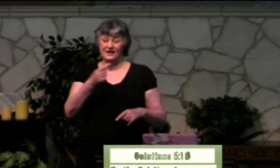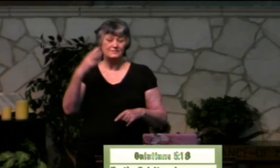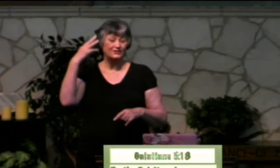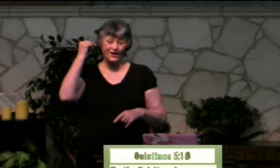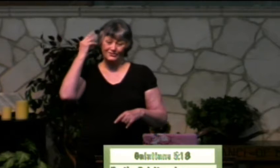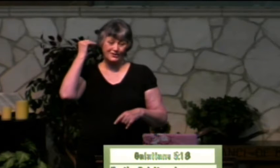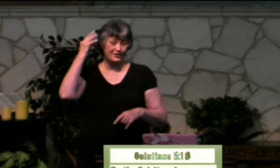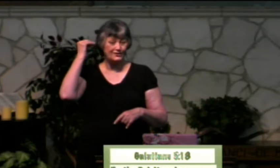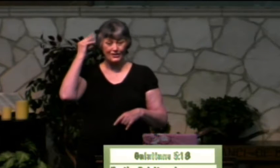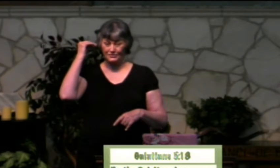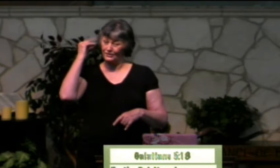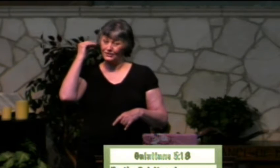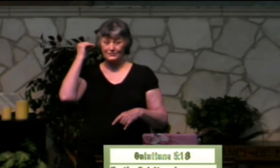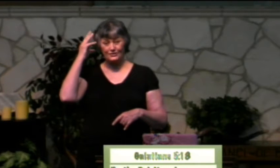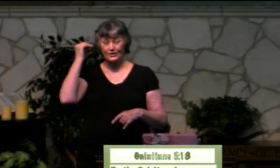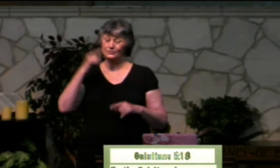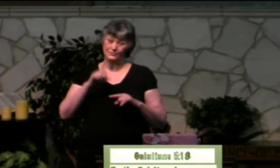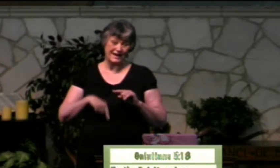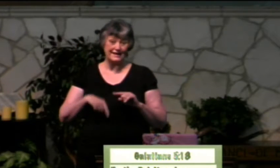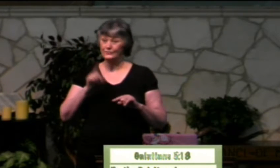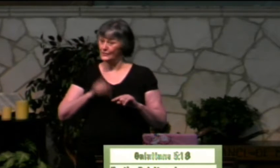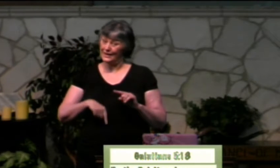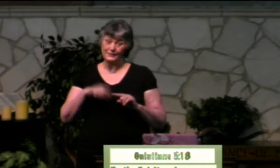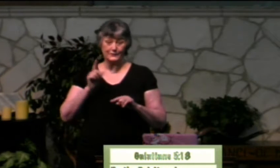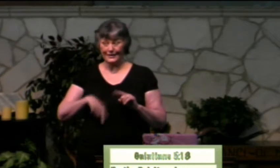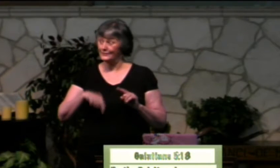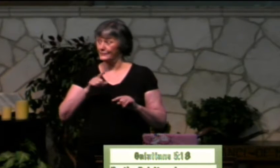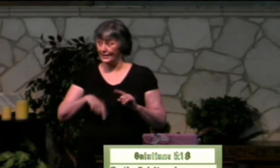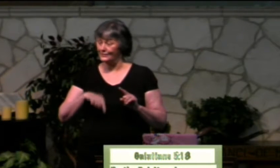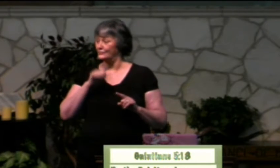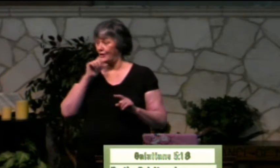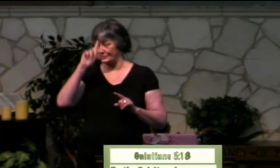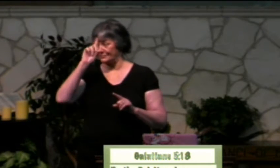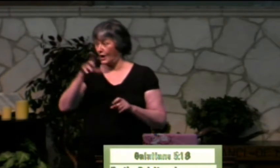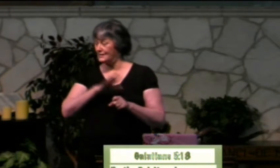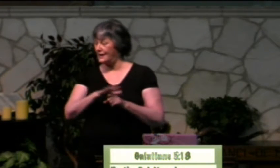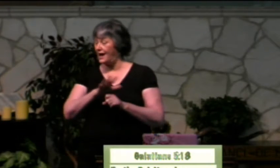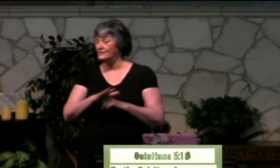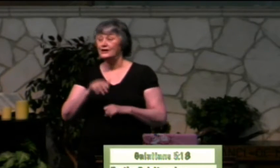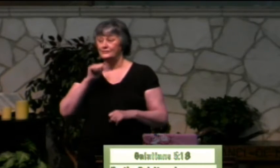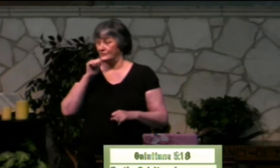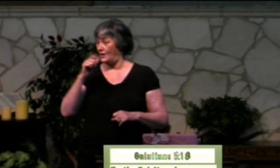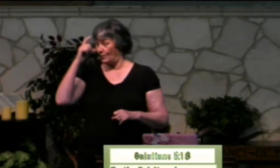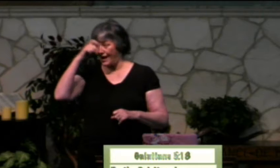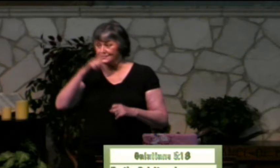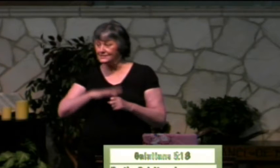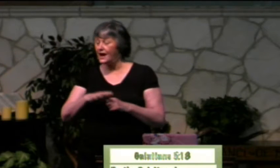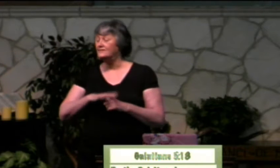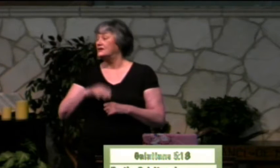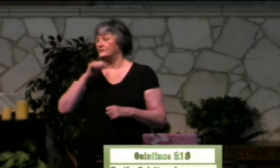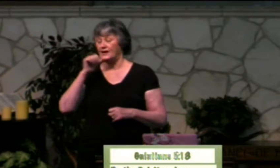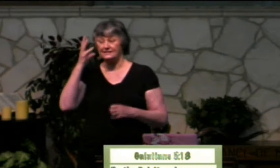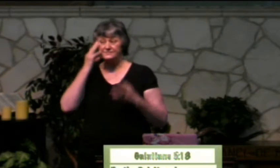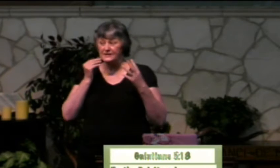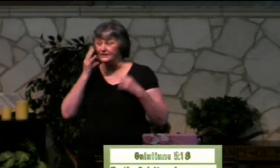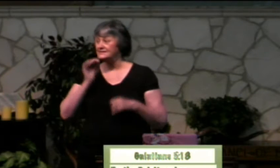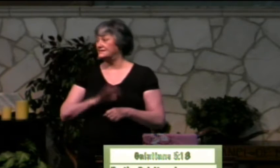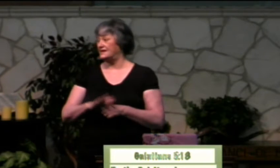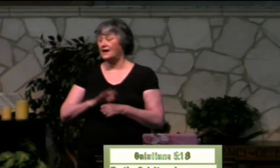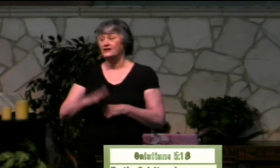and talk. You can't. You're not smart enough. You're not wise enough. You're not experienced enough. You